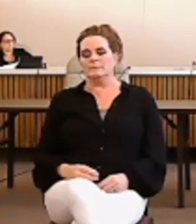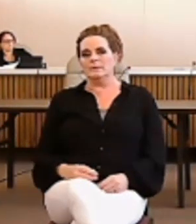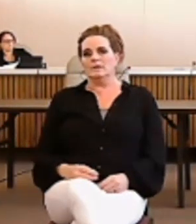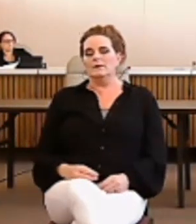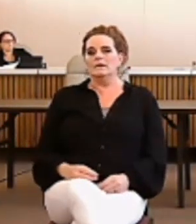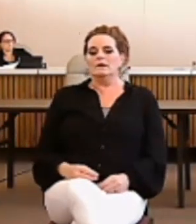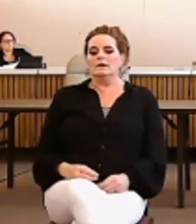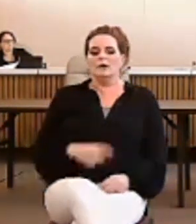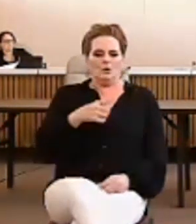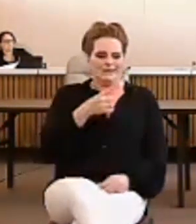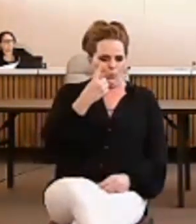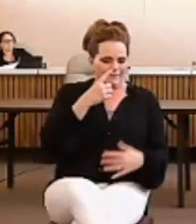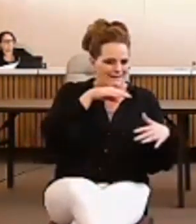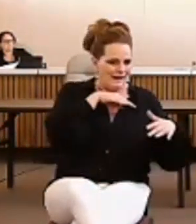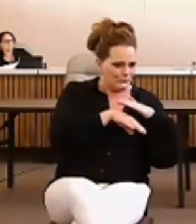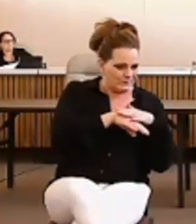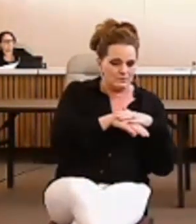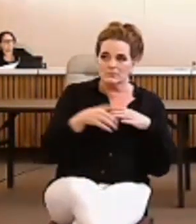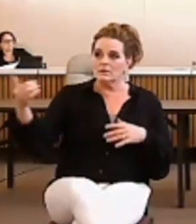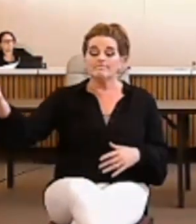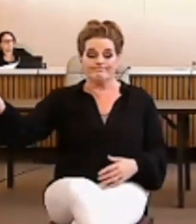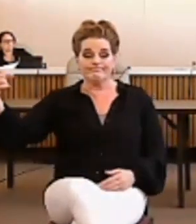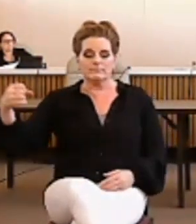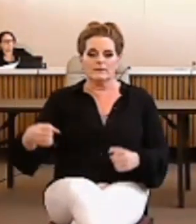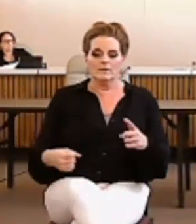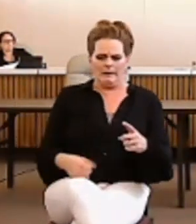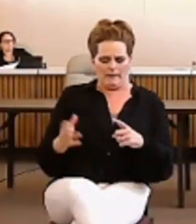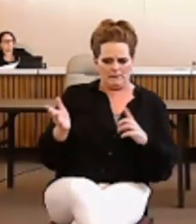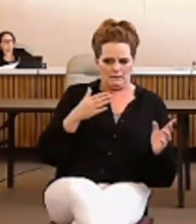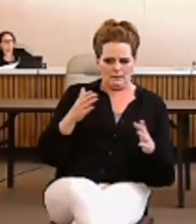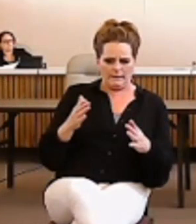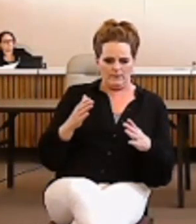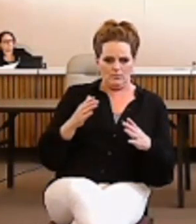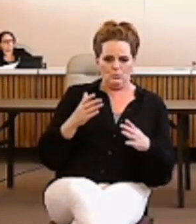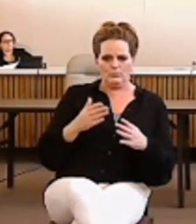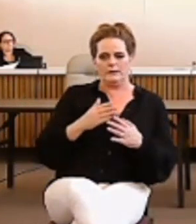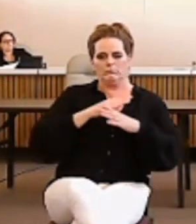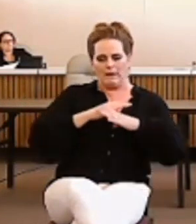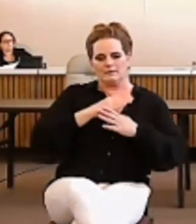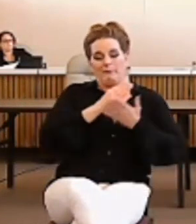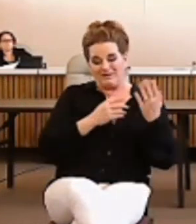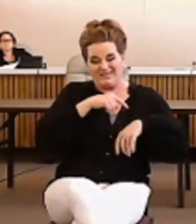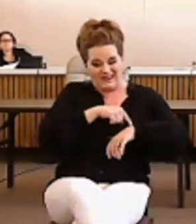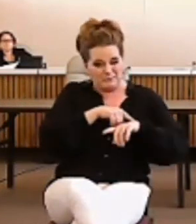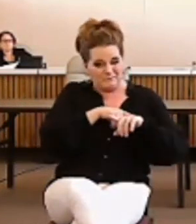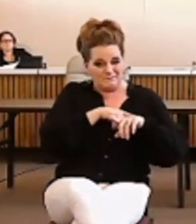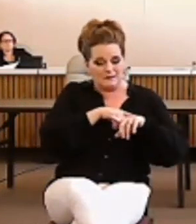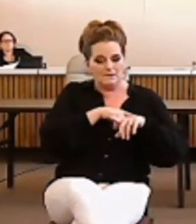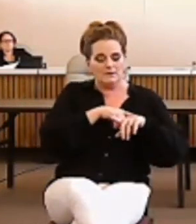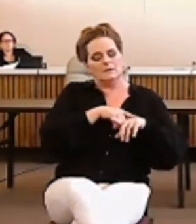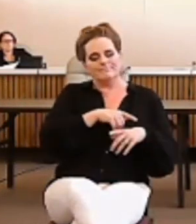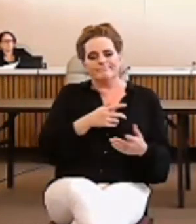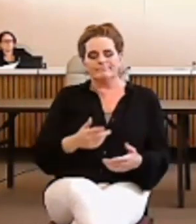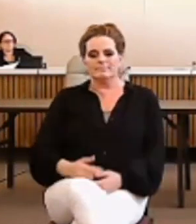There's only one access, Yes. which we're kind of planning to be blocked part of the time. It sounds